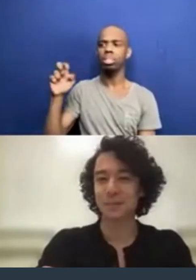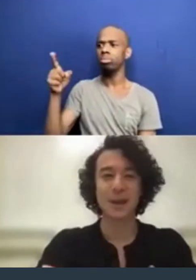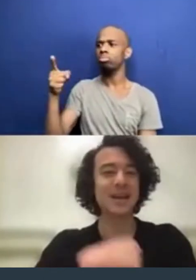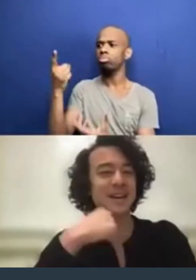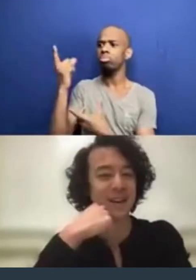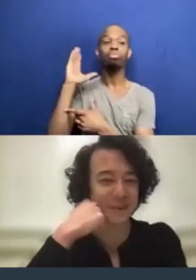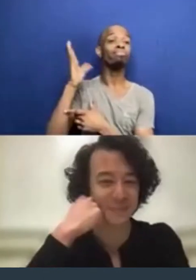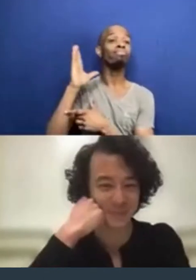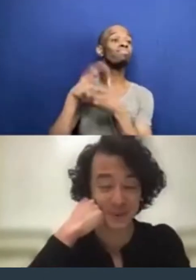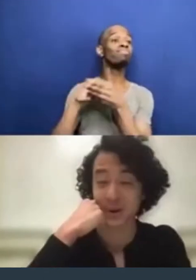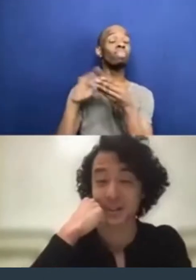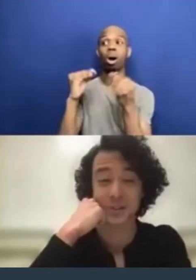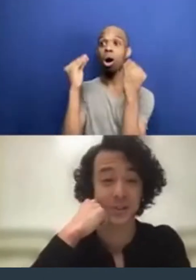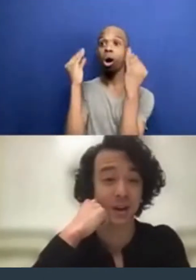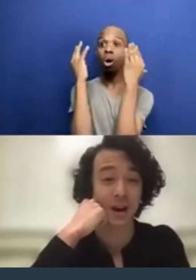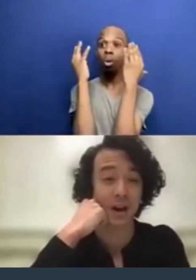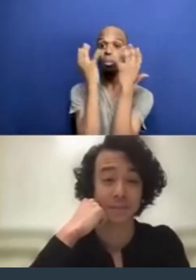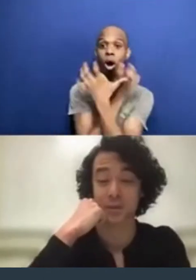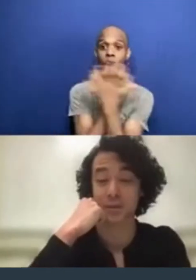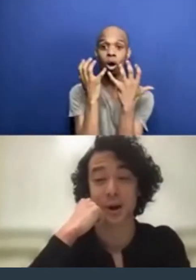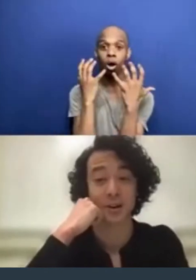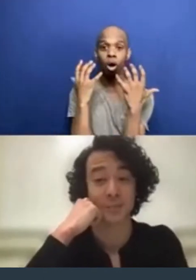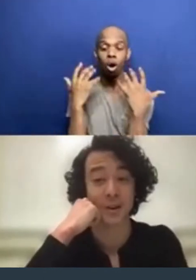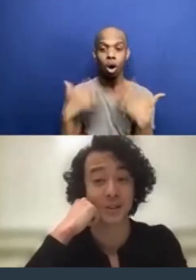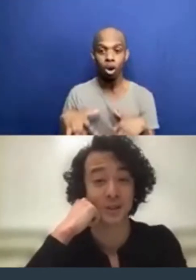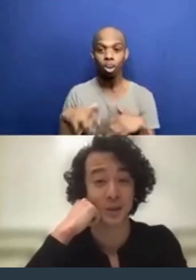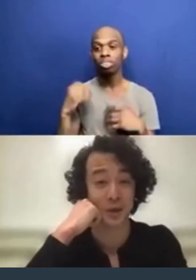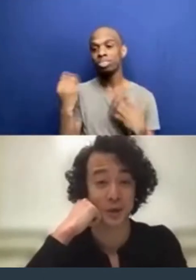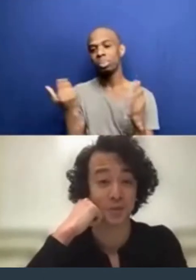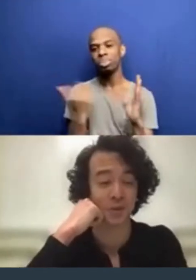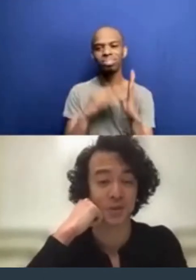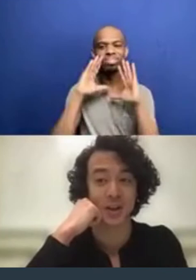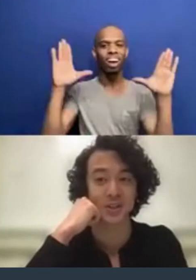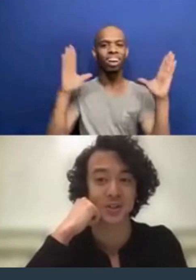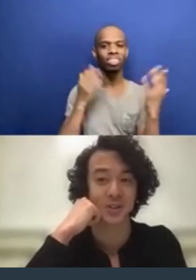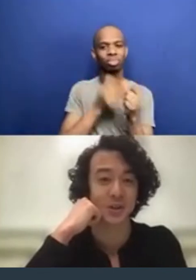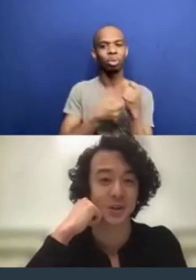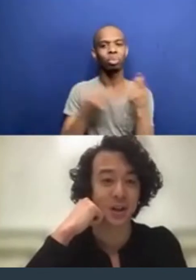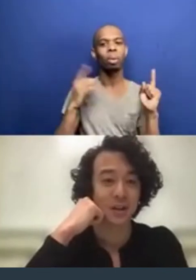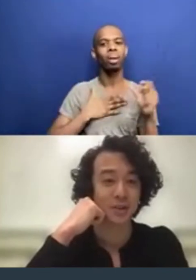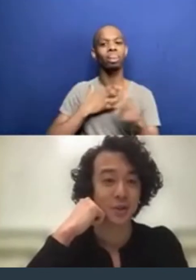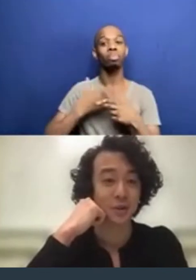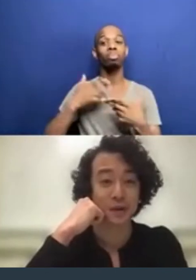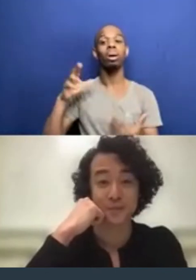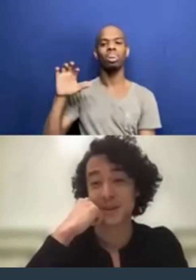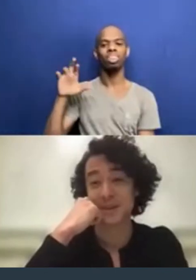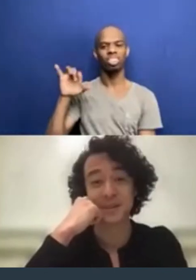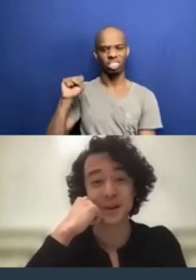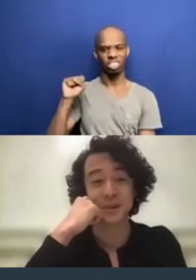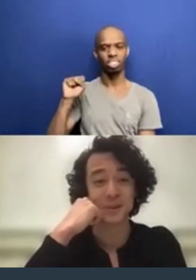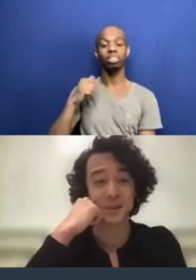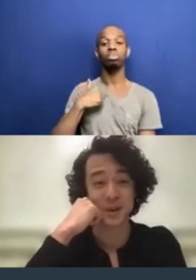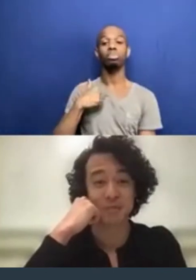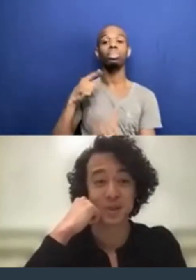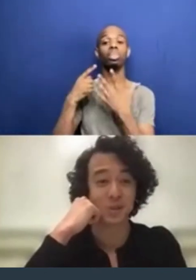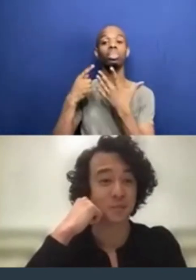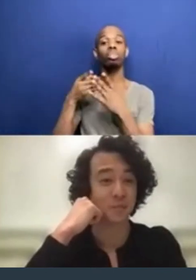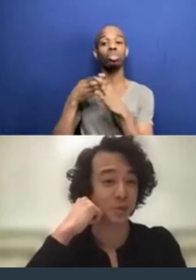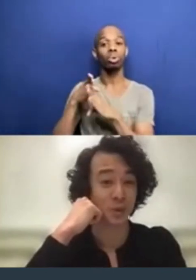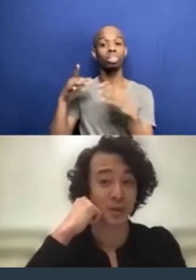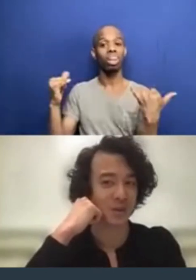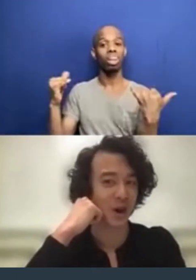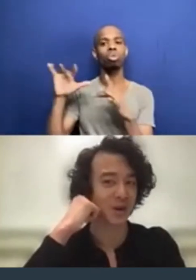Hey everybody, I'm Chris. I was a product manager turned computer scientist. Joe found me and generously gave me